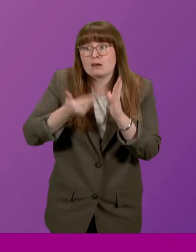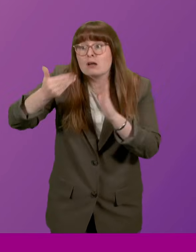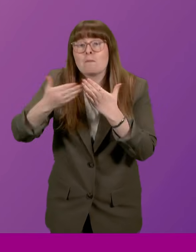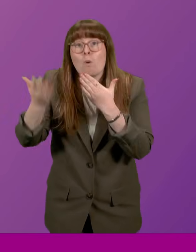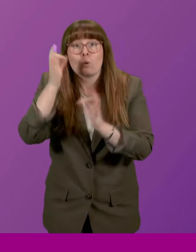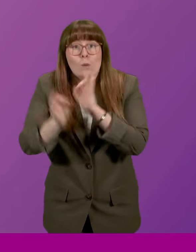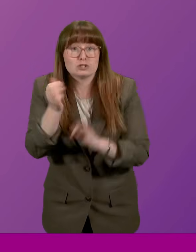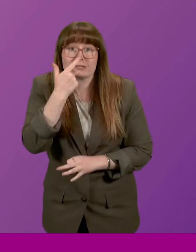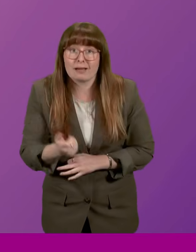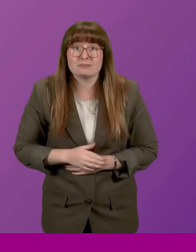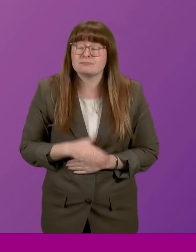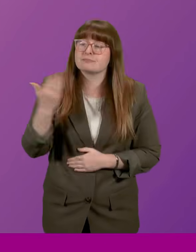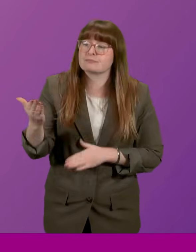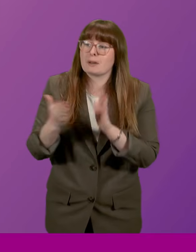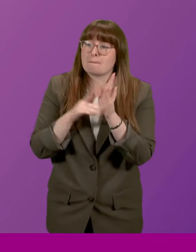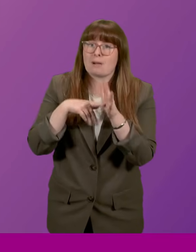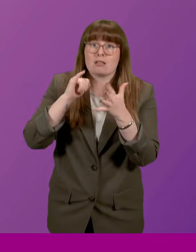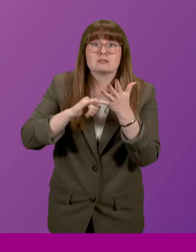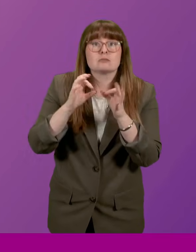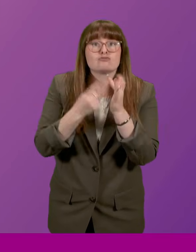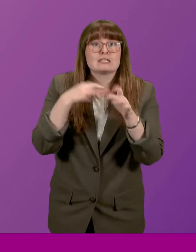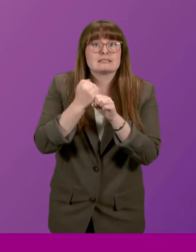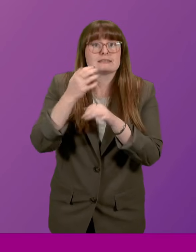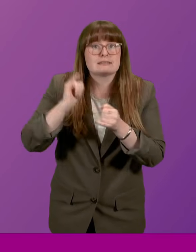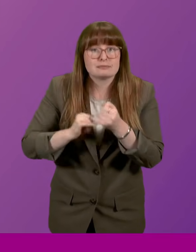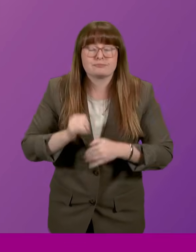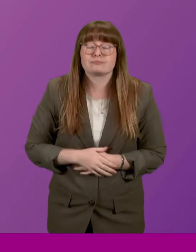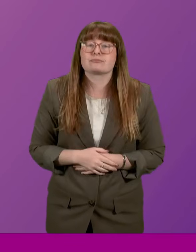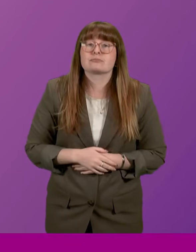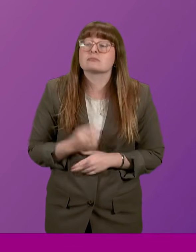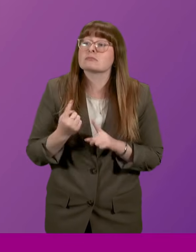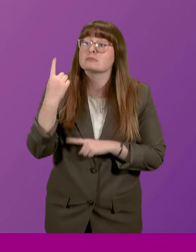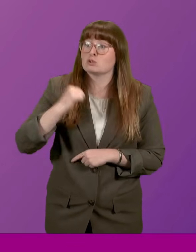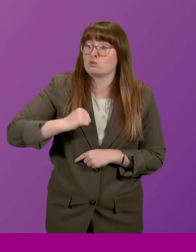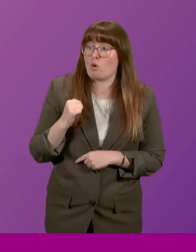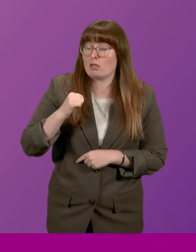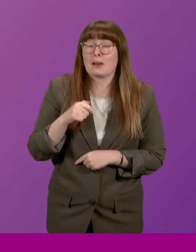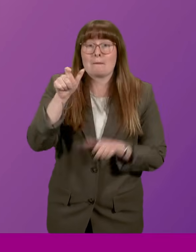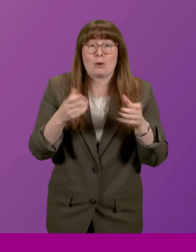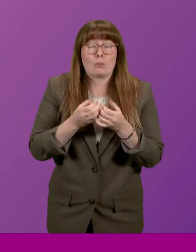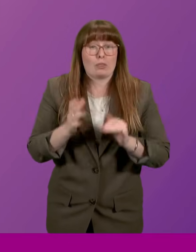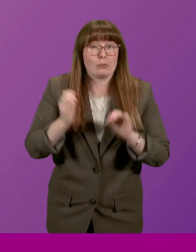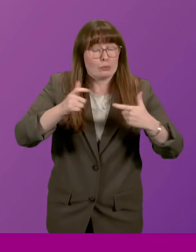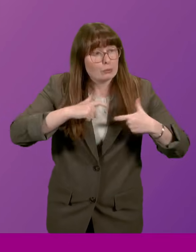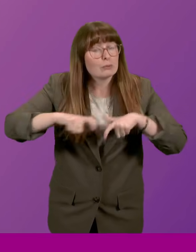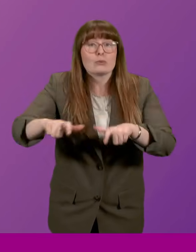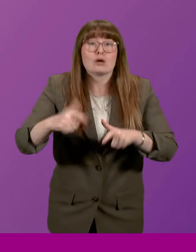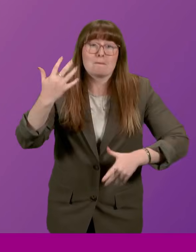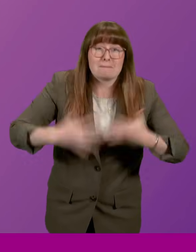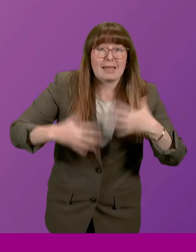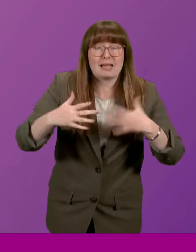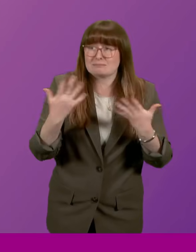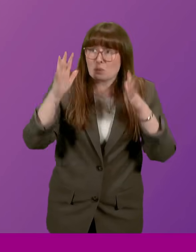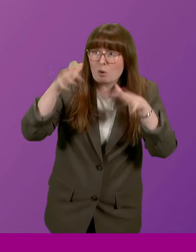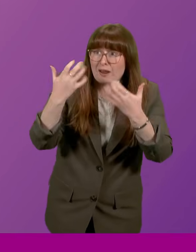to put. I call Miles Briggs. Thank you, Presiding Officer. And back in Scotland, people living with chronic pain have been expressing concern